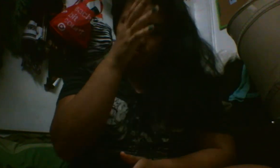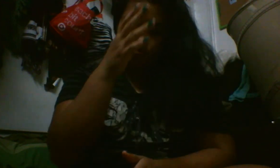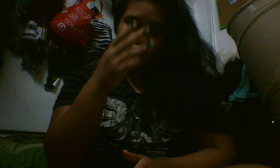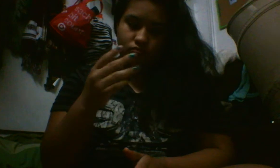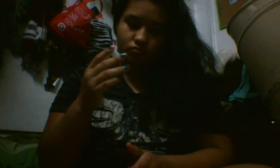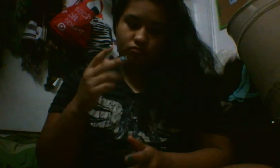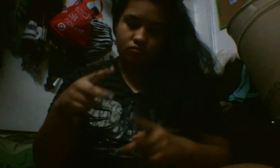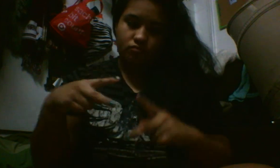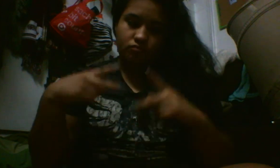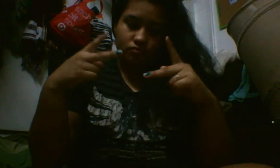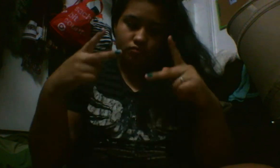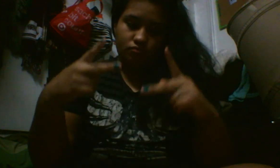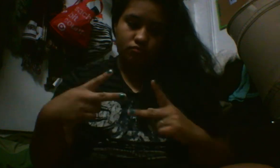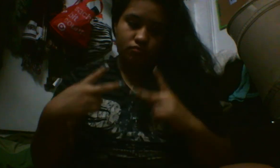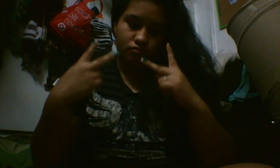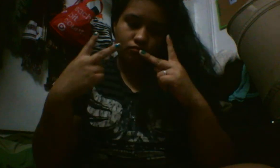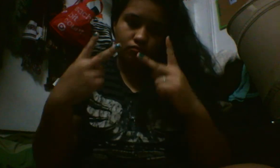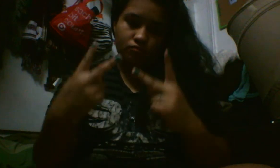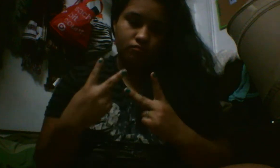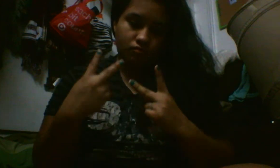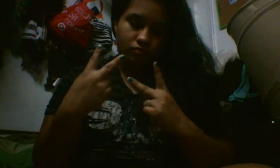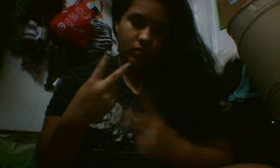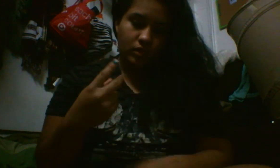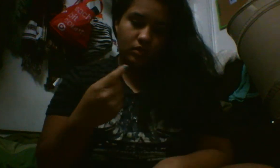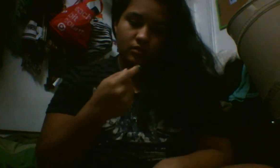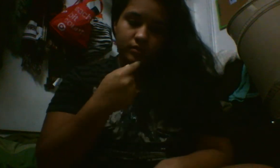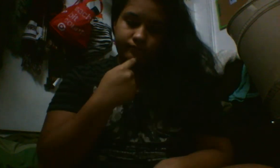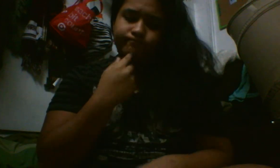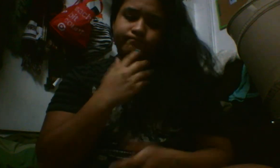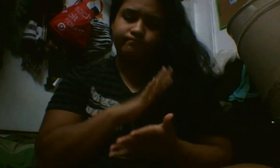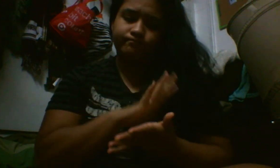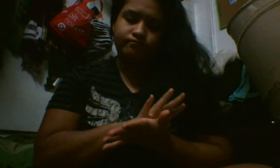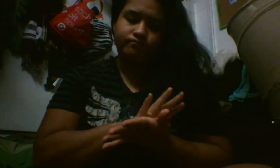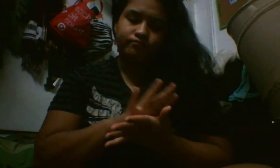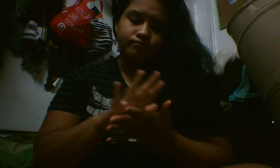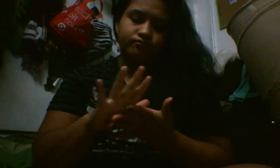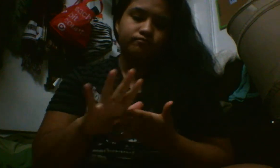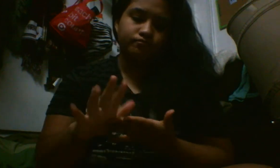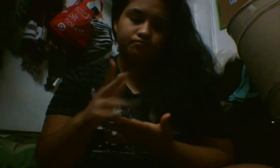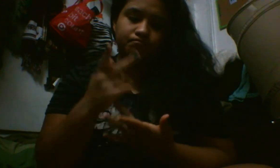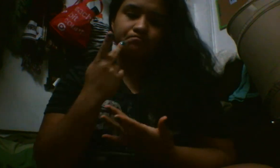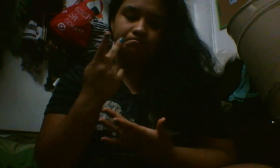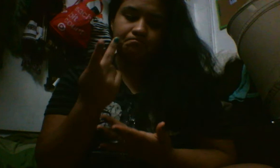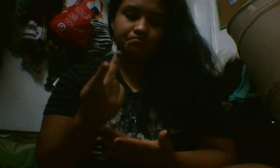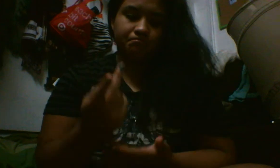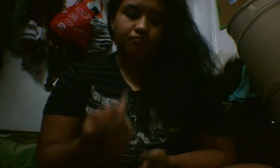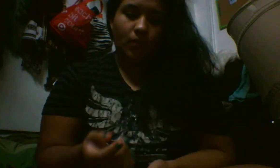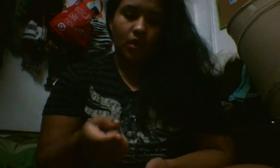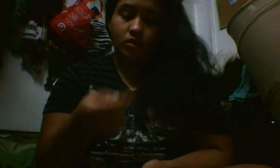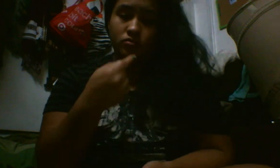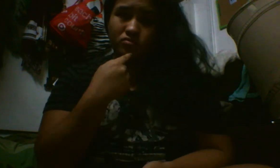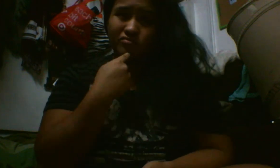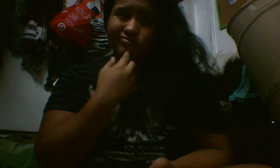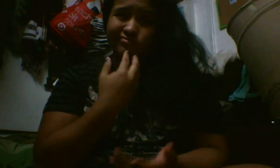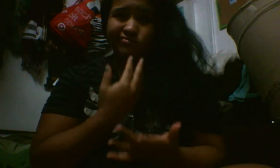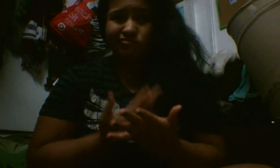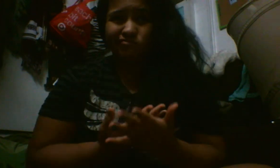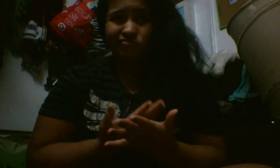her daddy stops by. He tells her it's a nice place. She says it'll do